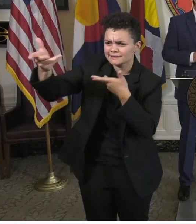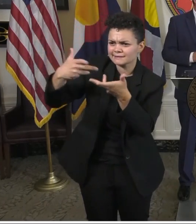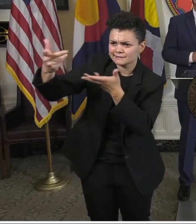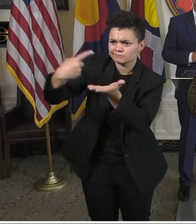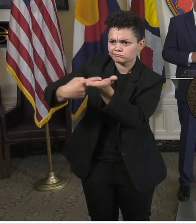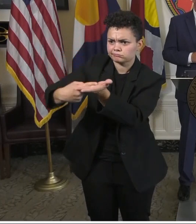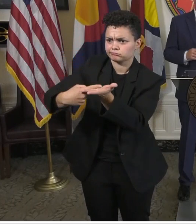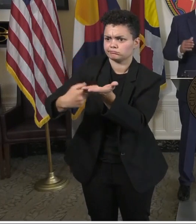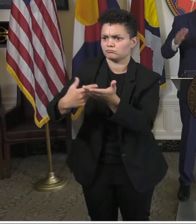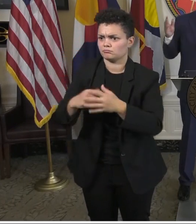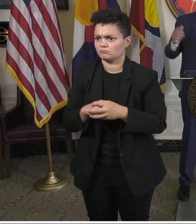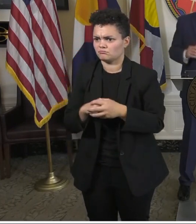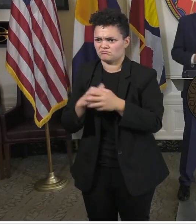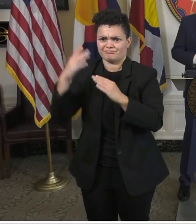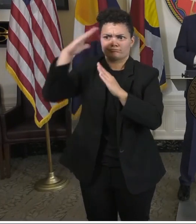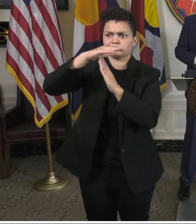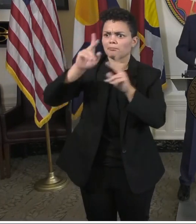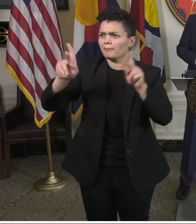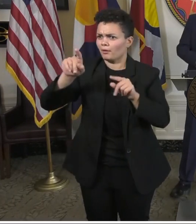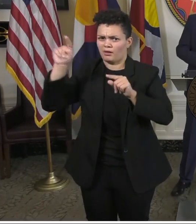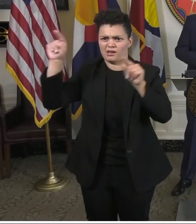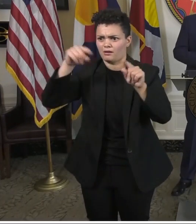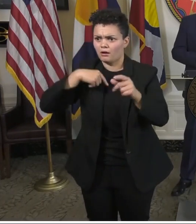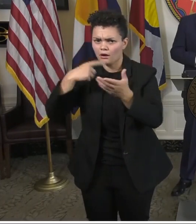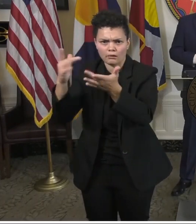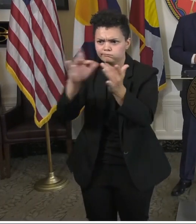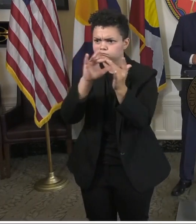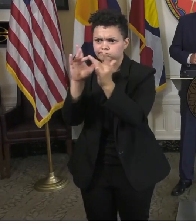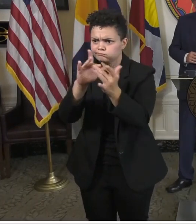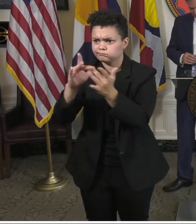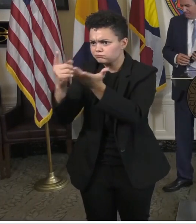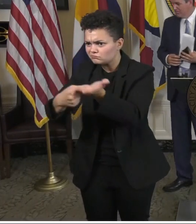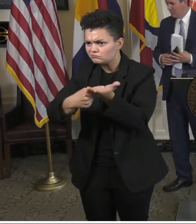connecting with the state every step of the way so that we're in sync with each other.